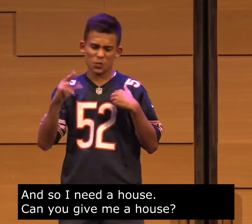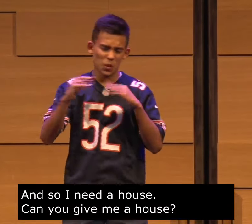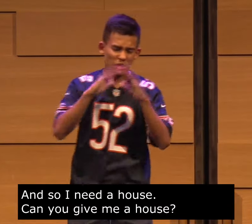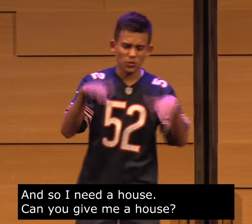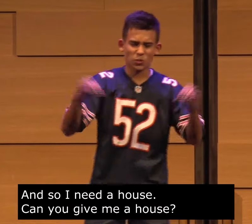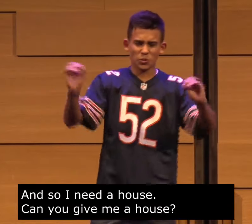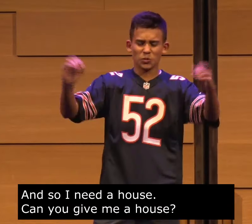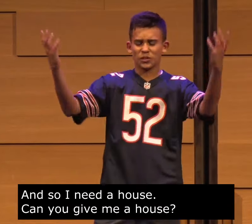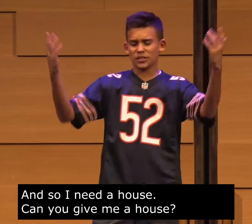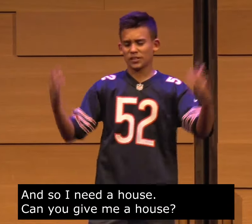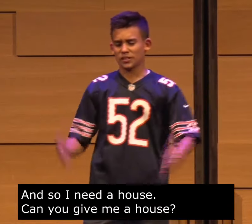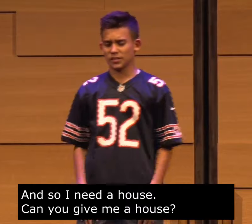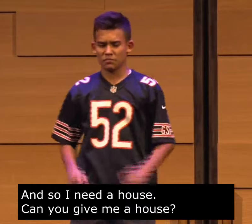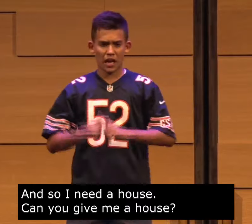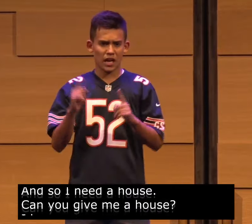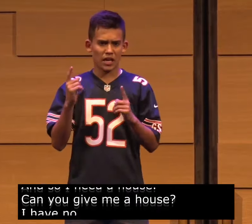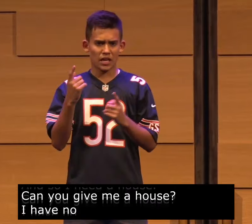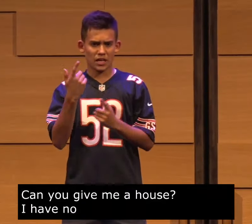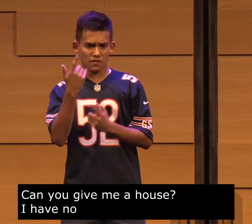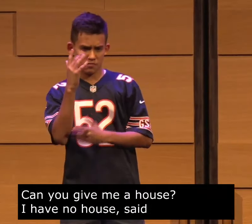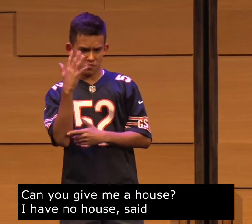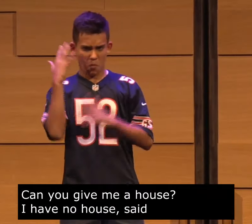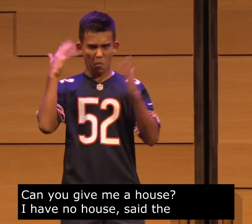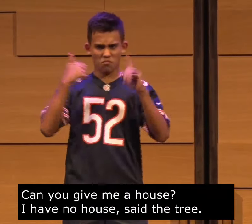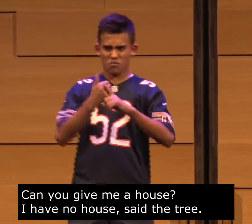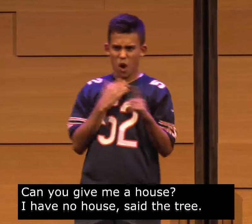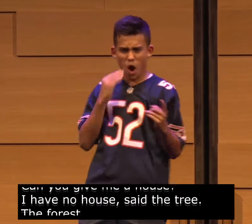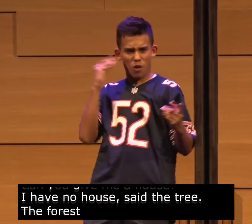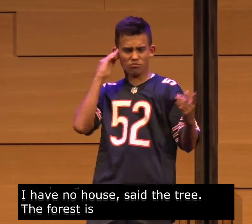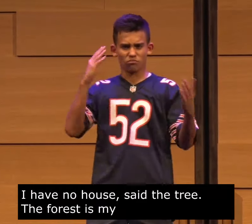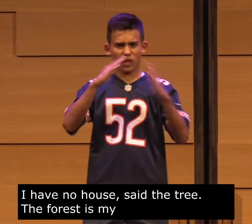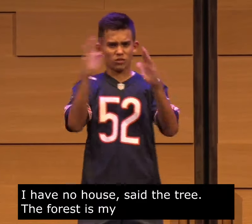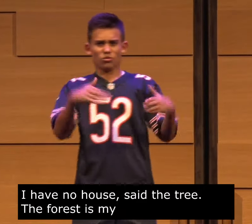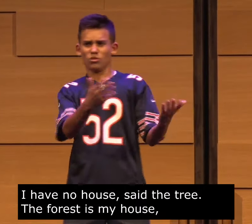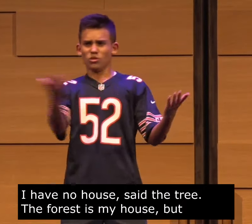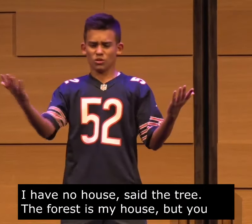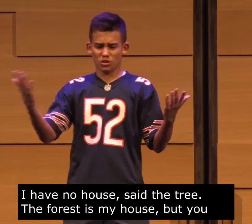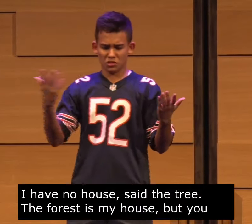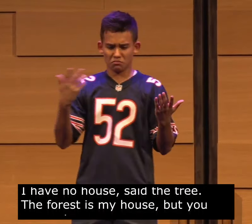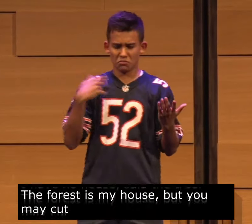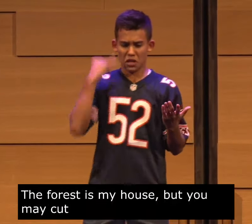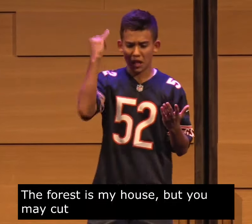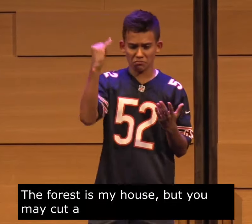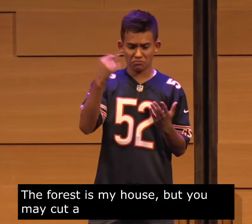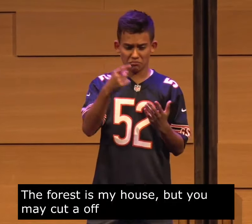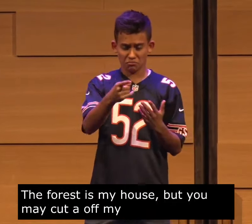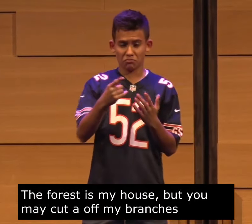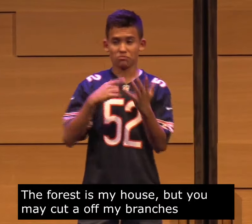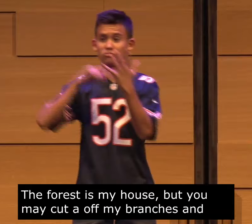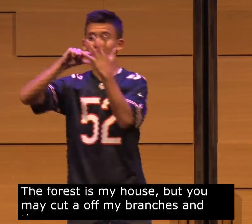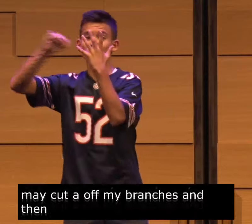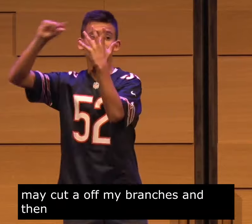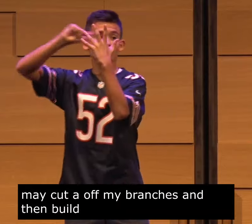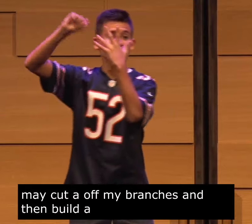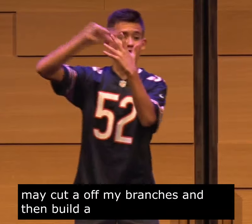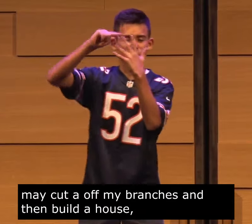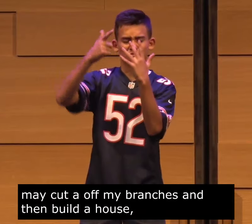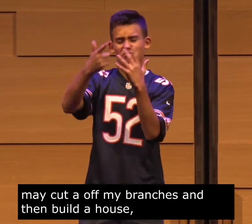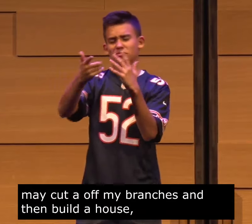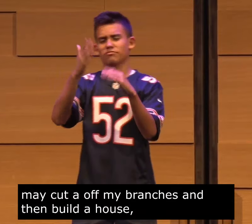"I have no house," said the tree. "The forest is my house, but you may cut off my branches and then build a house. Then you